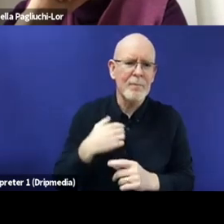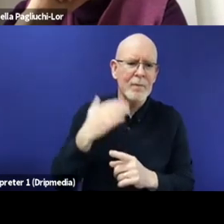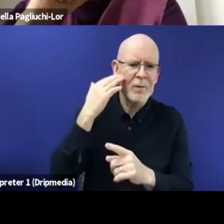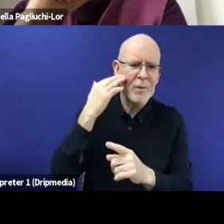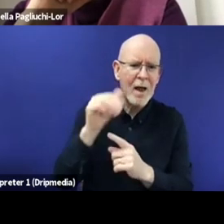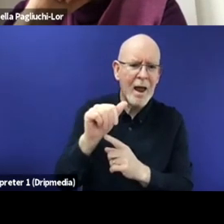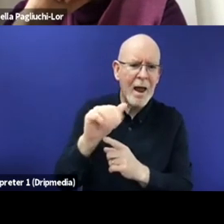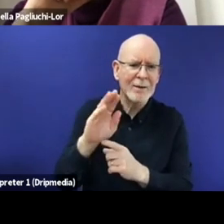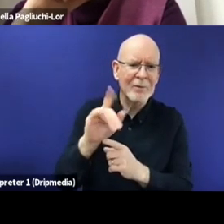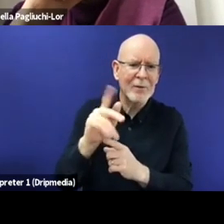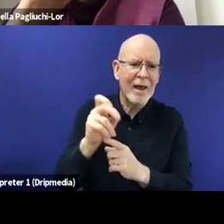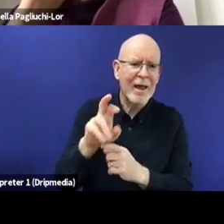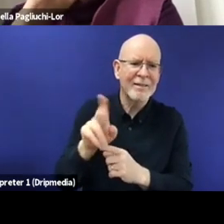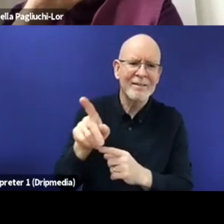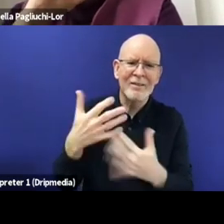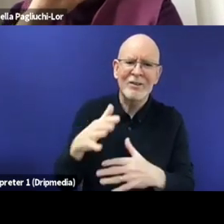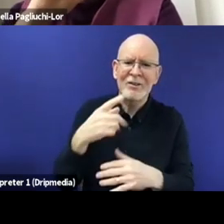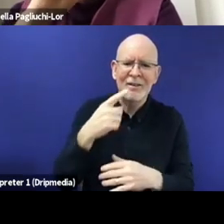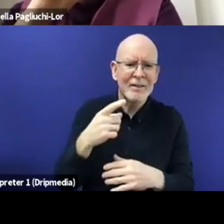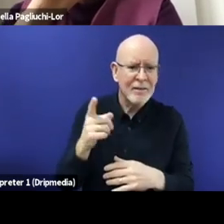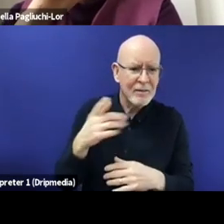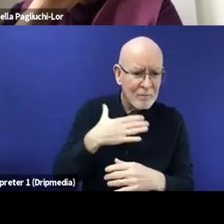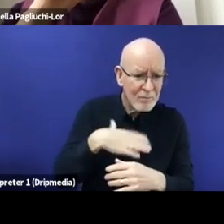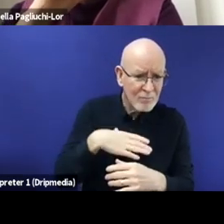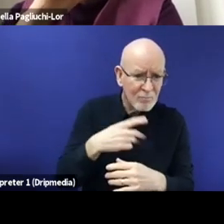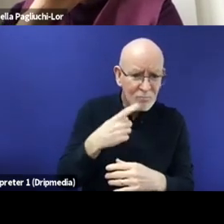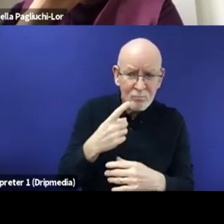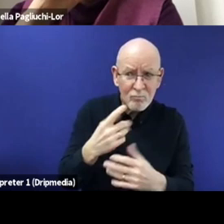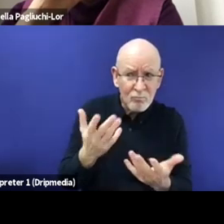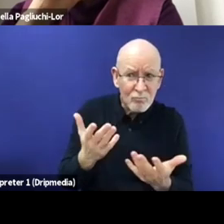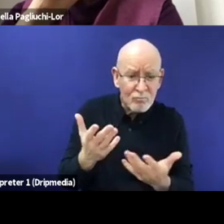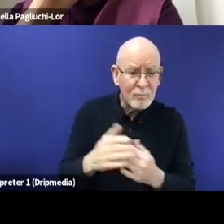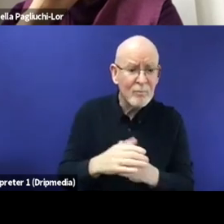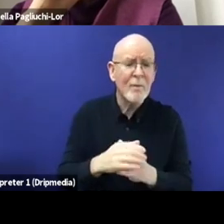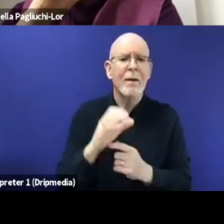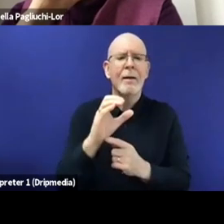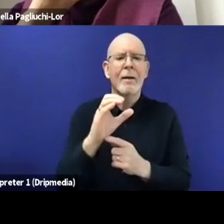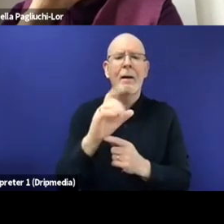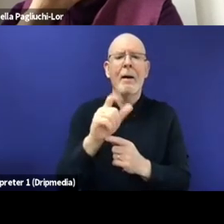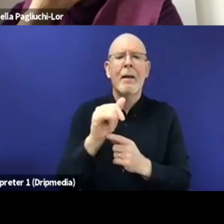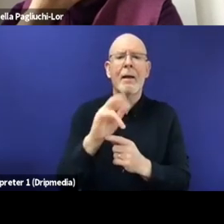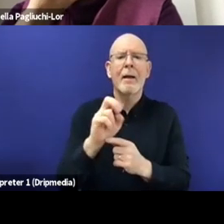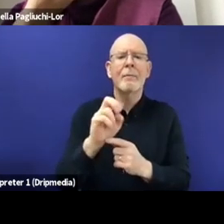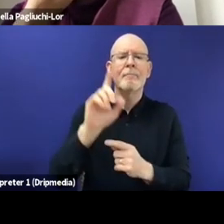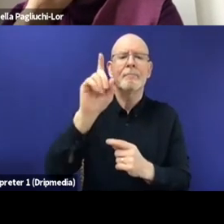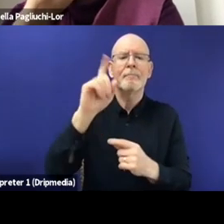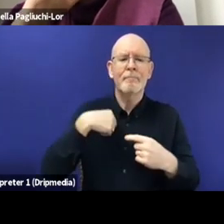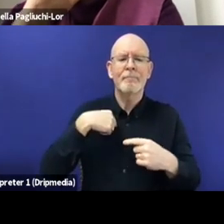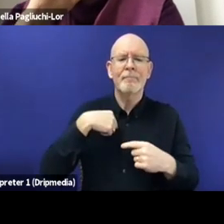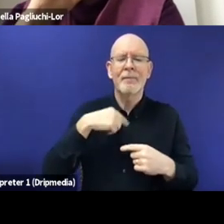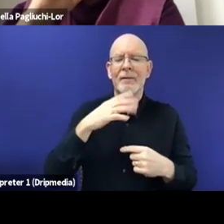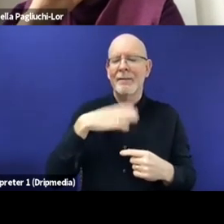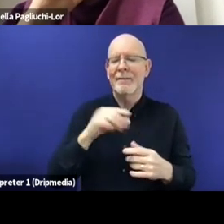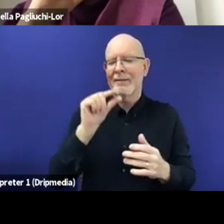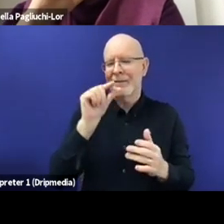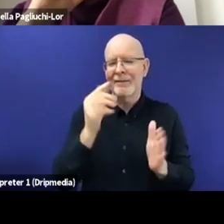add a small anecdote based on what Rossella just said. And I worked in education in Thailand, actually not in academia or protection. And I wouldn't want to